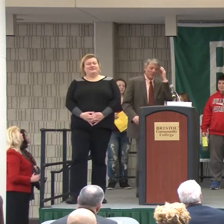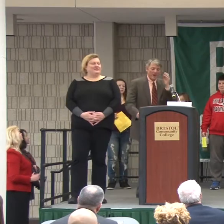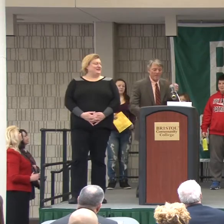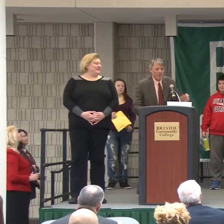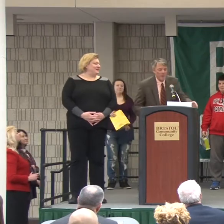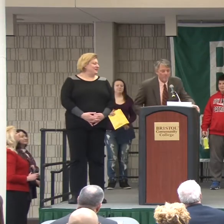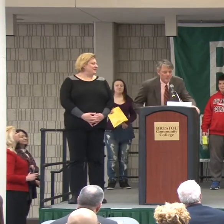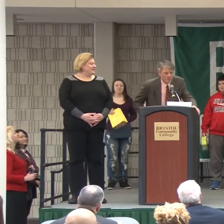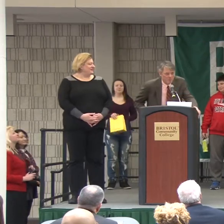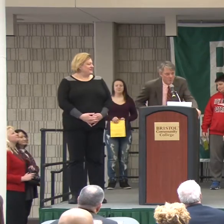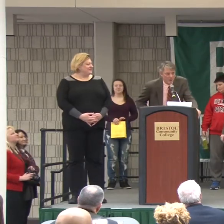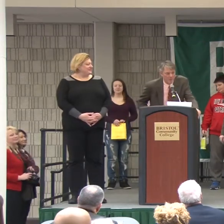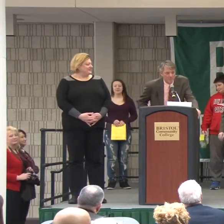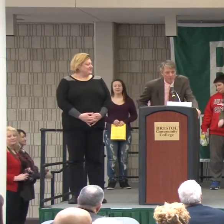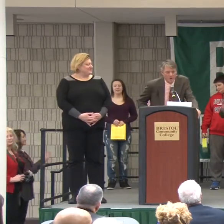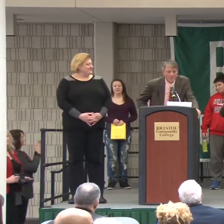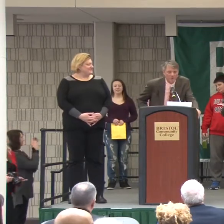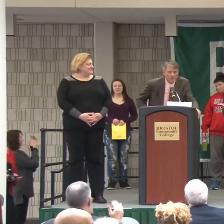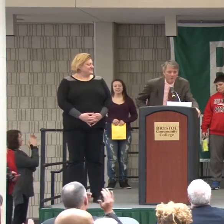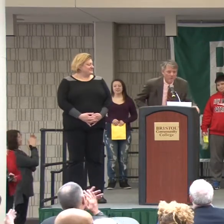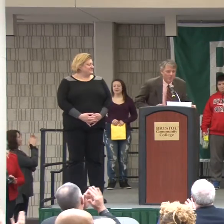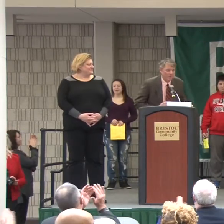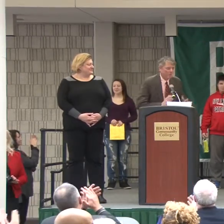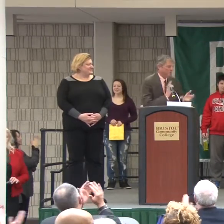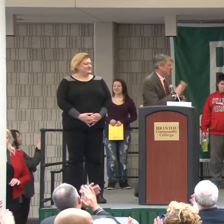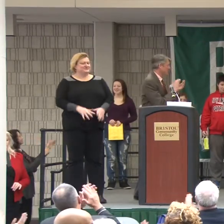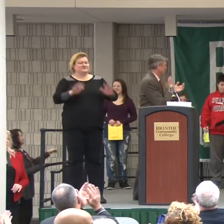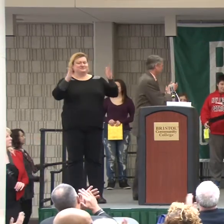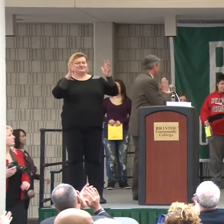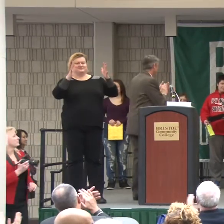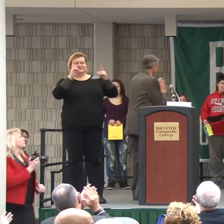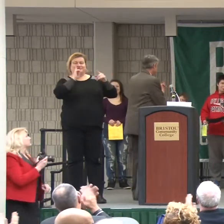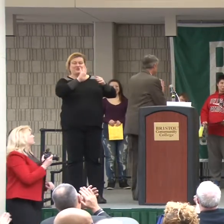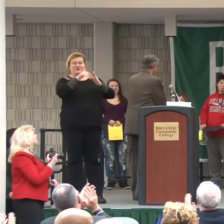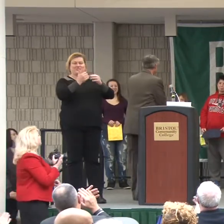So could we have a huge round of applause for all of these award winners?